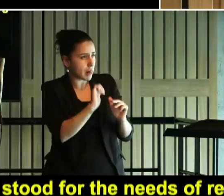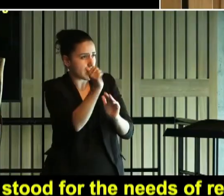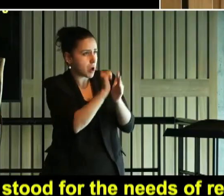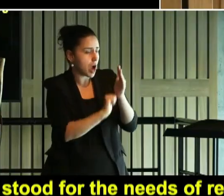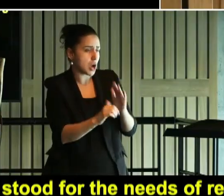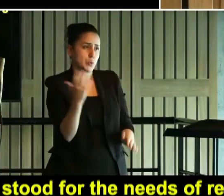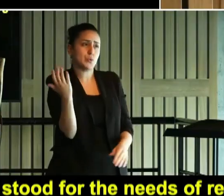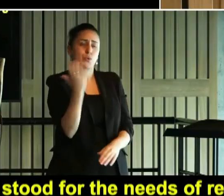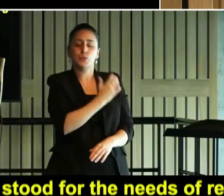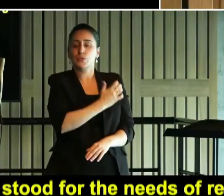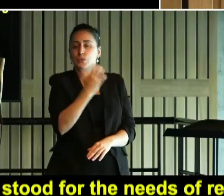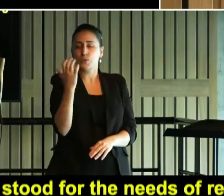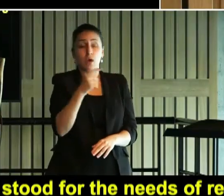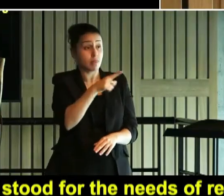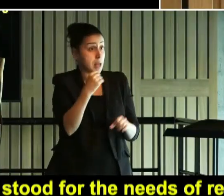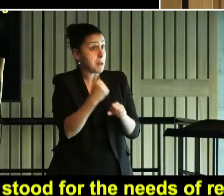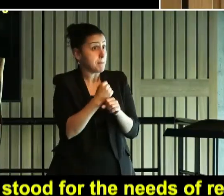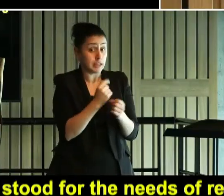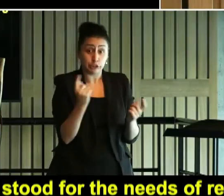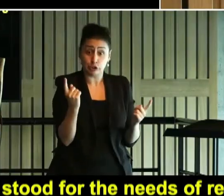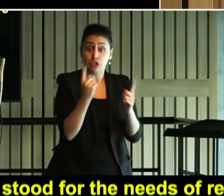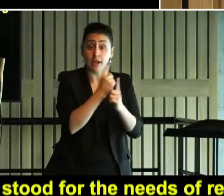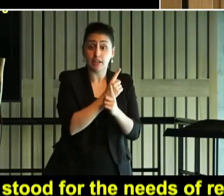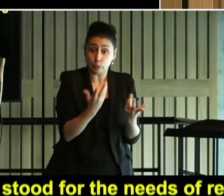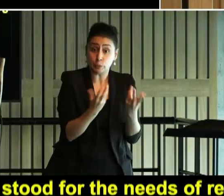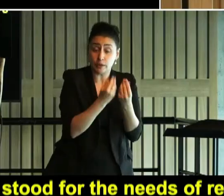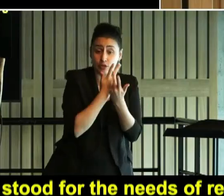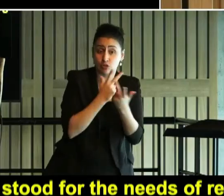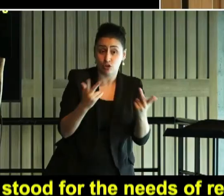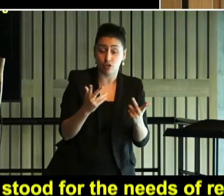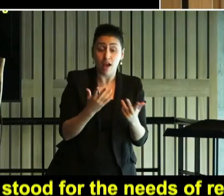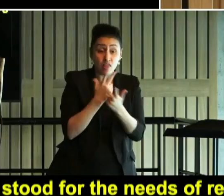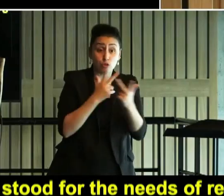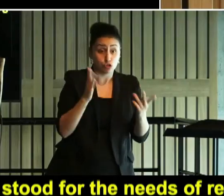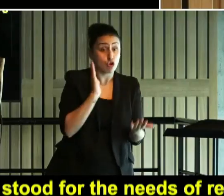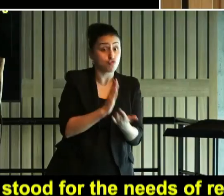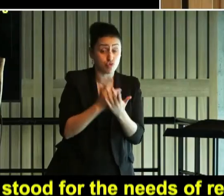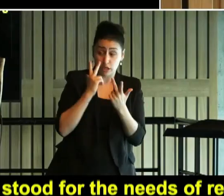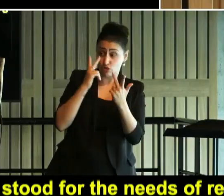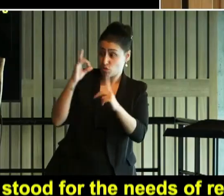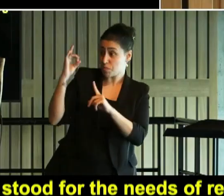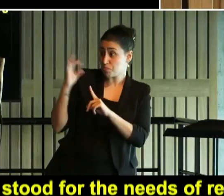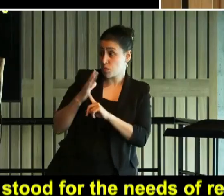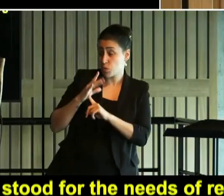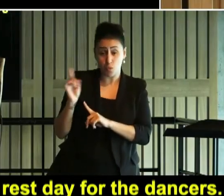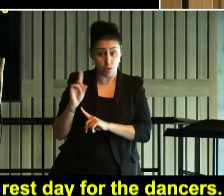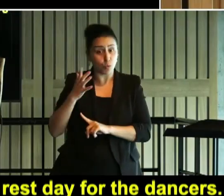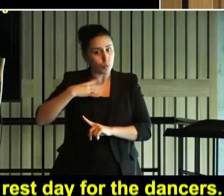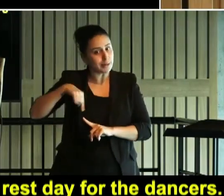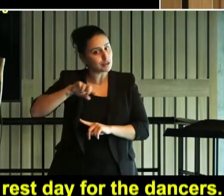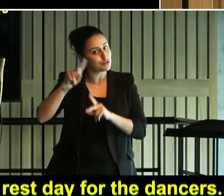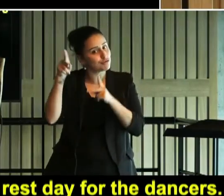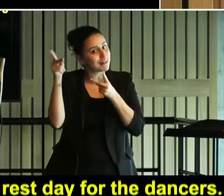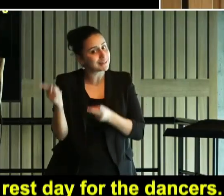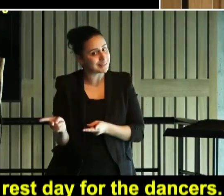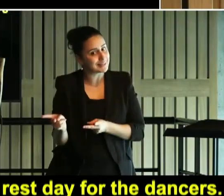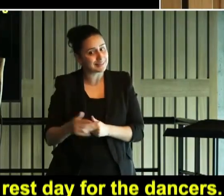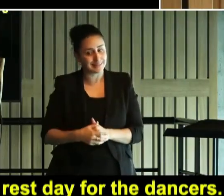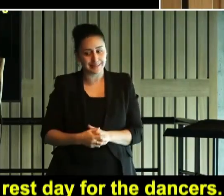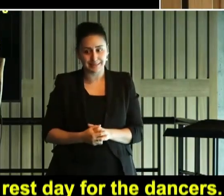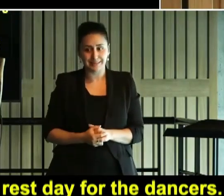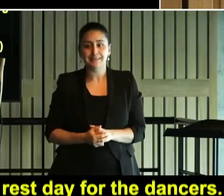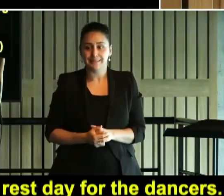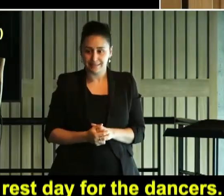in the production of that show. And then the show also embedded rest. So I think that they're the really exciting things, and that's one thing